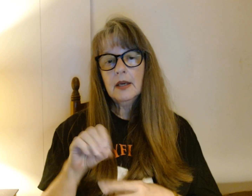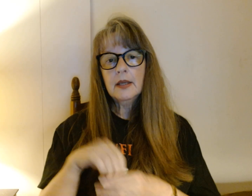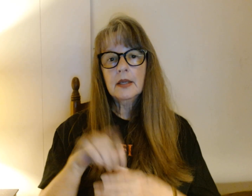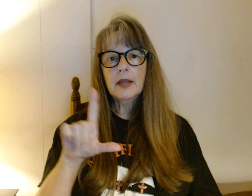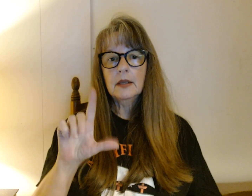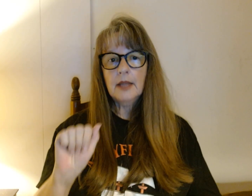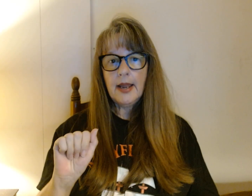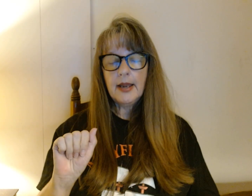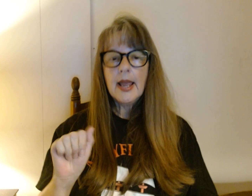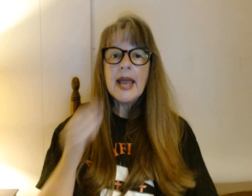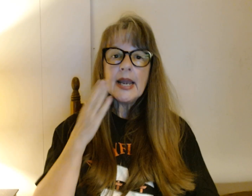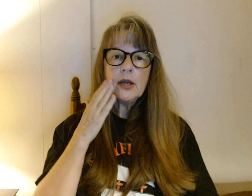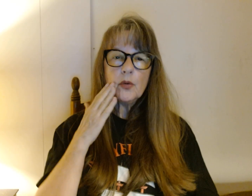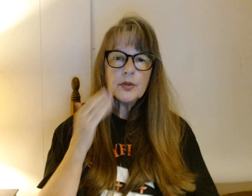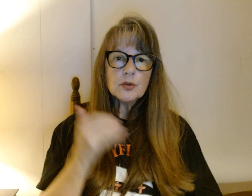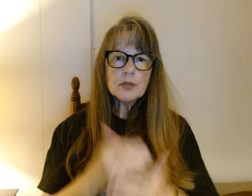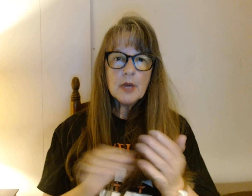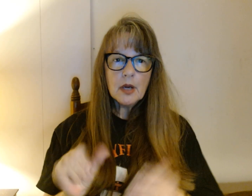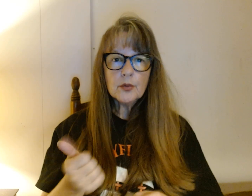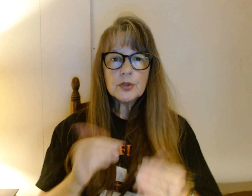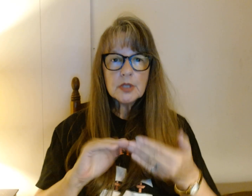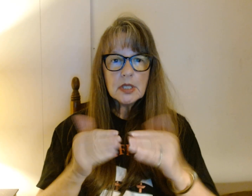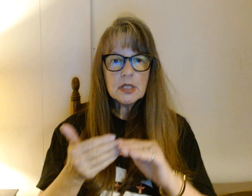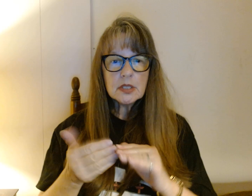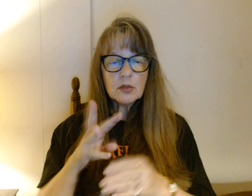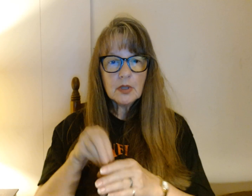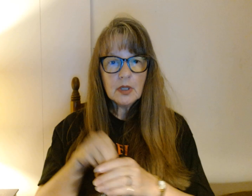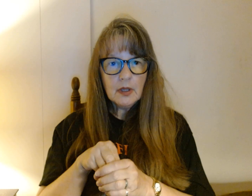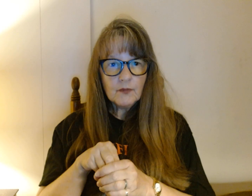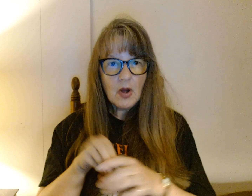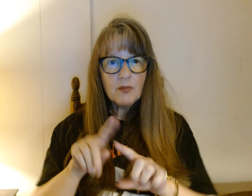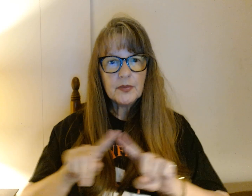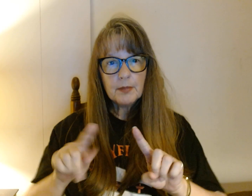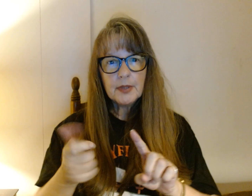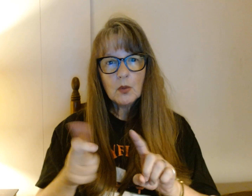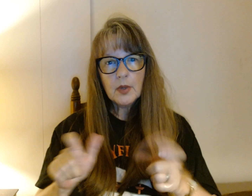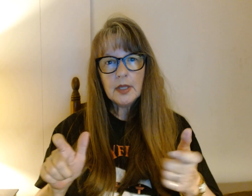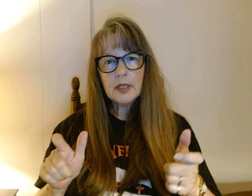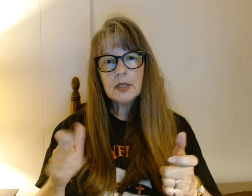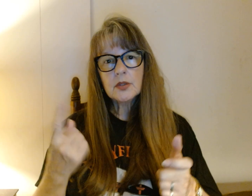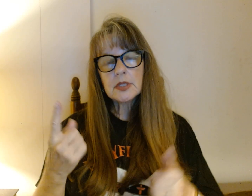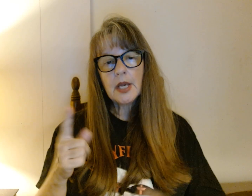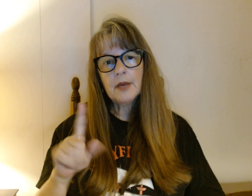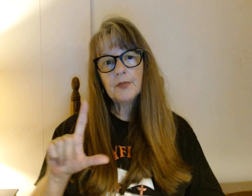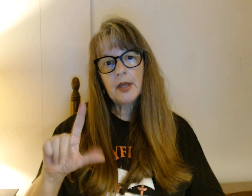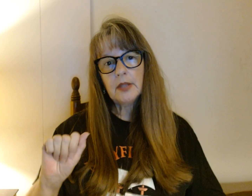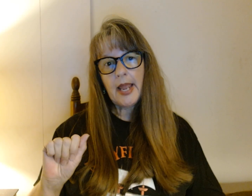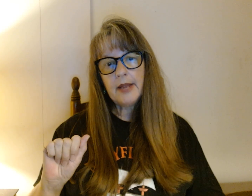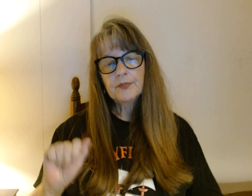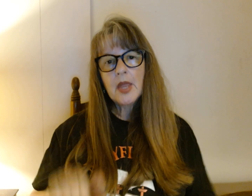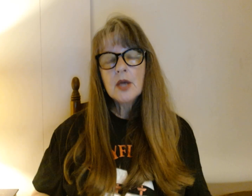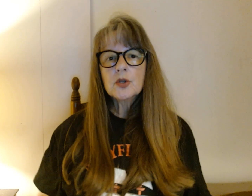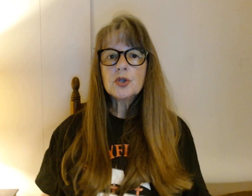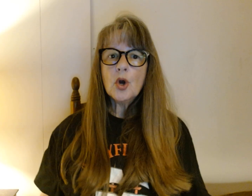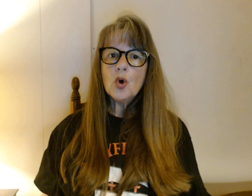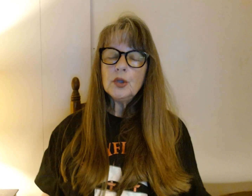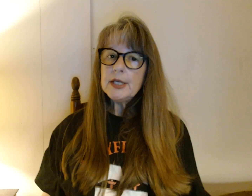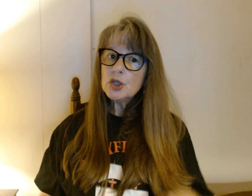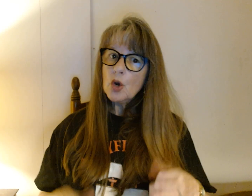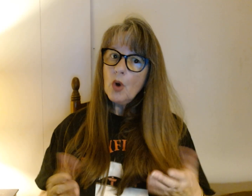in LA. And I know that there's some other cities that are getting involved, but the big one is LA. So let's go